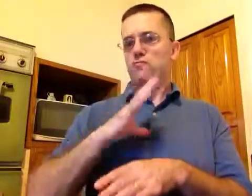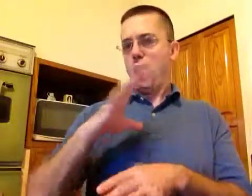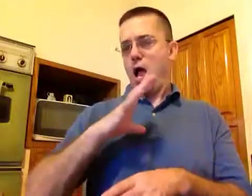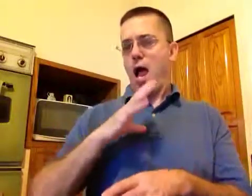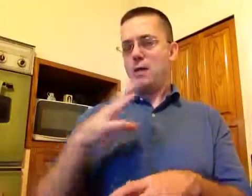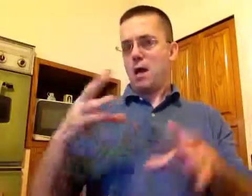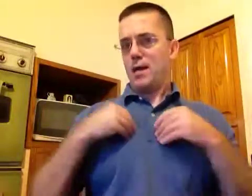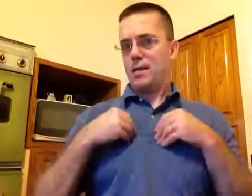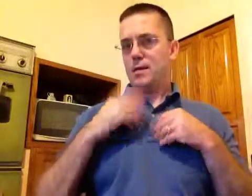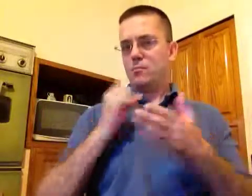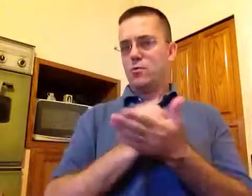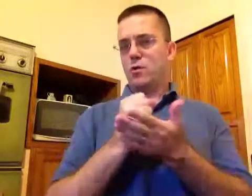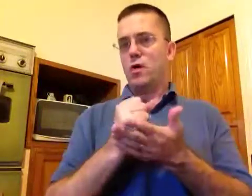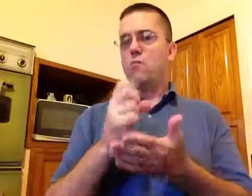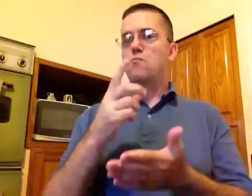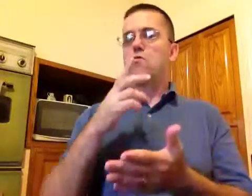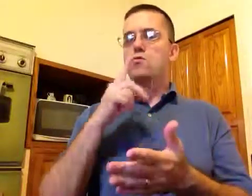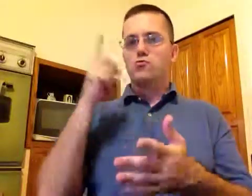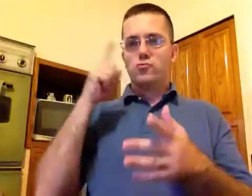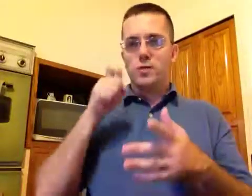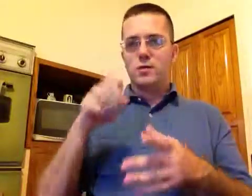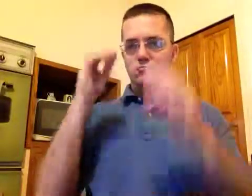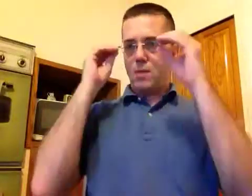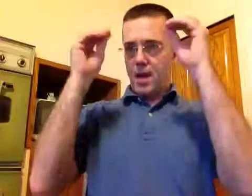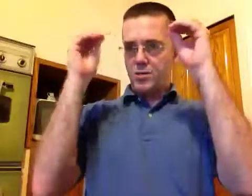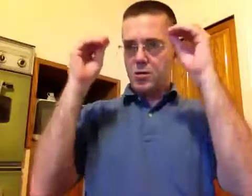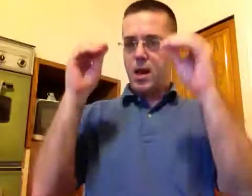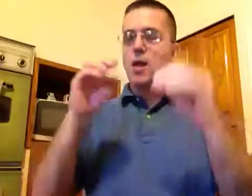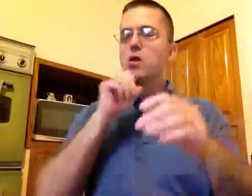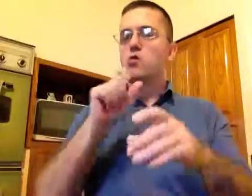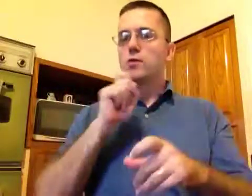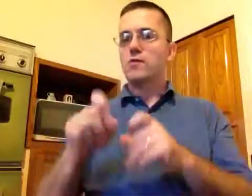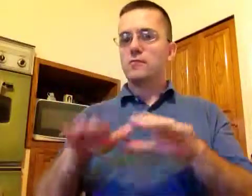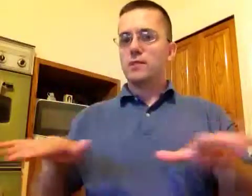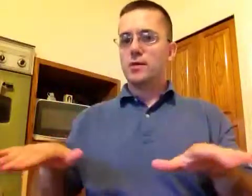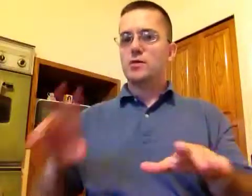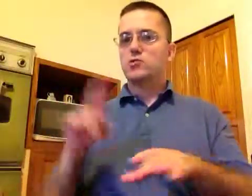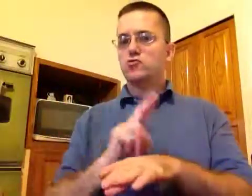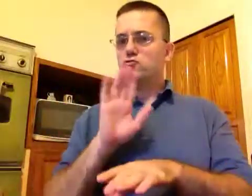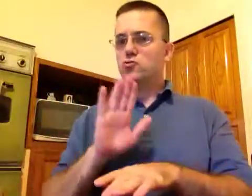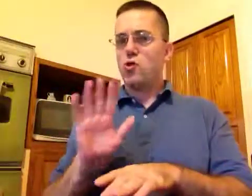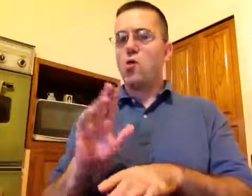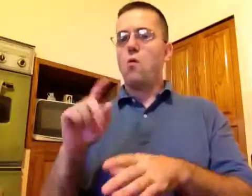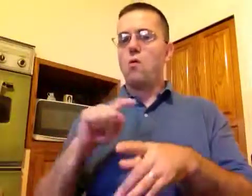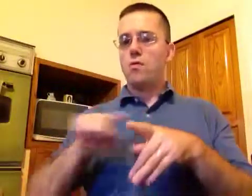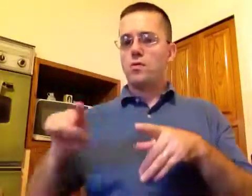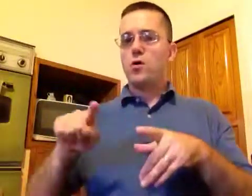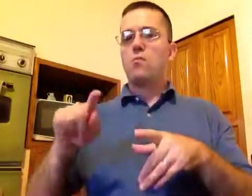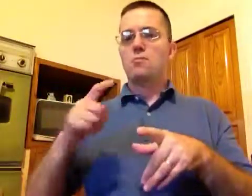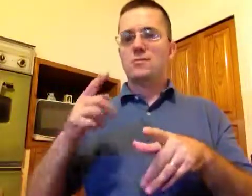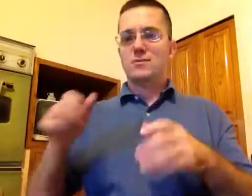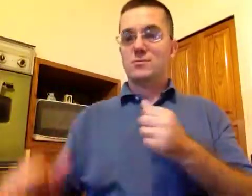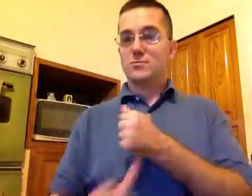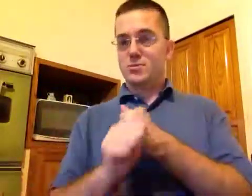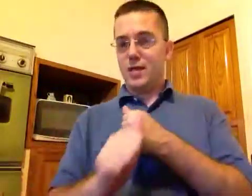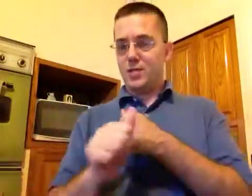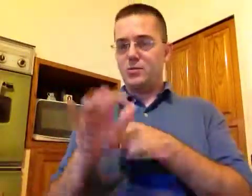them. They're sharp, they're dangerous. You don't give them to kids to use, and it's a wonderful tool. And I think you're missing the mark